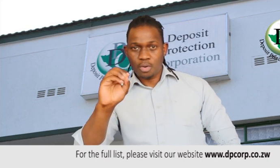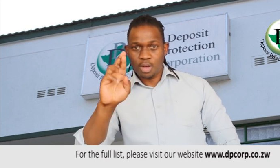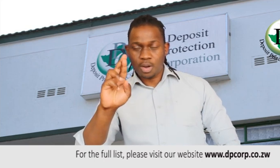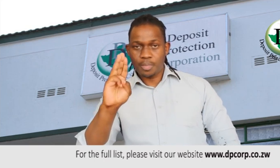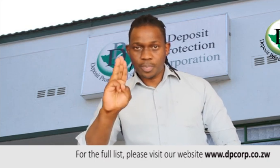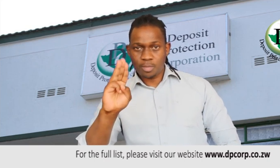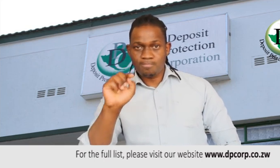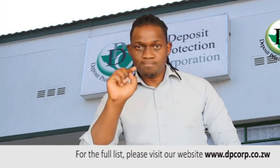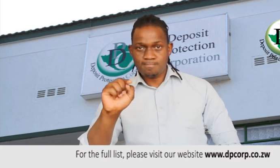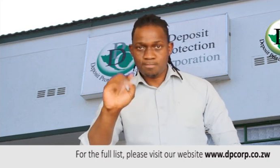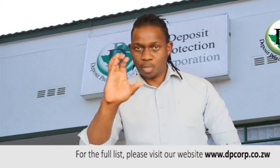www.dpcorp.co.zw.